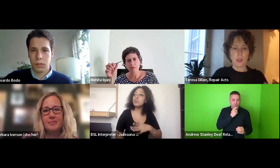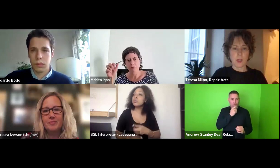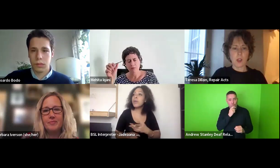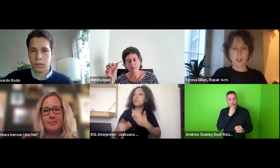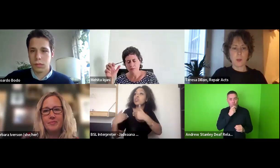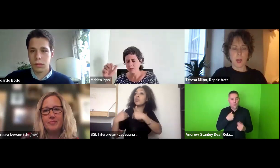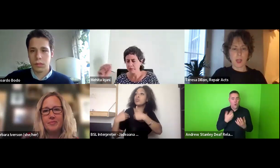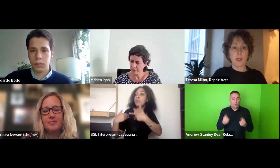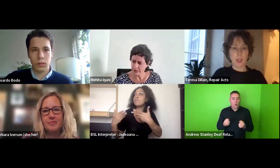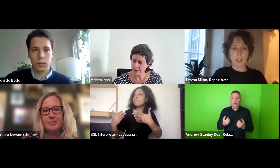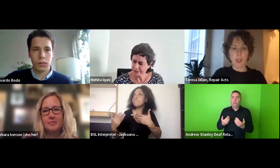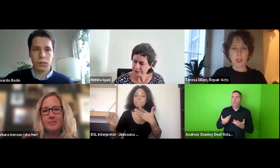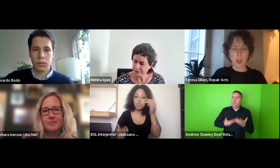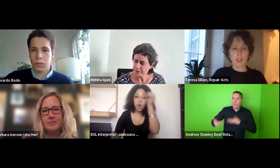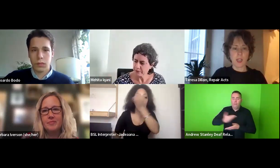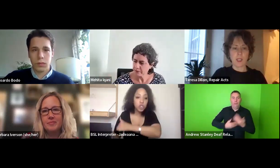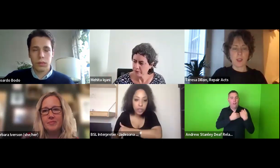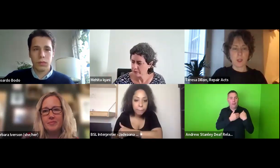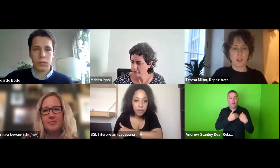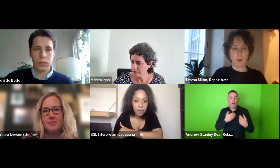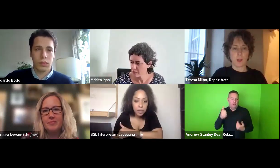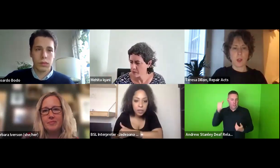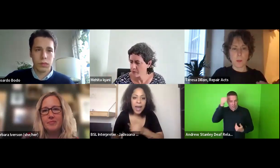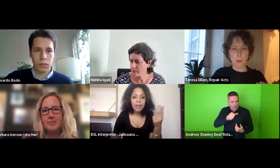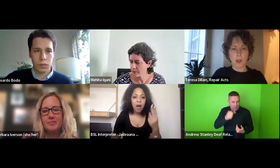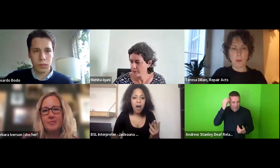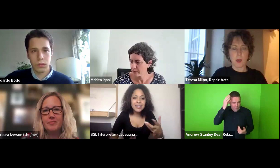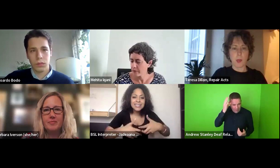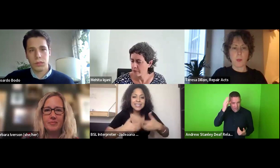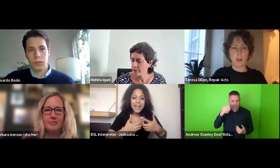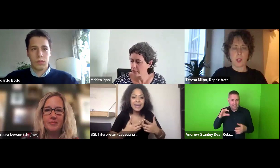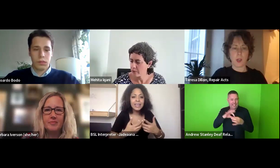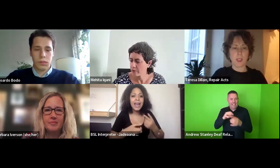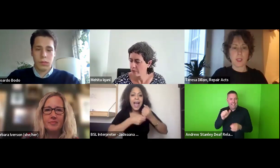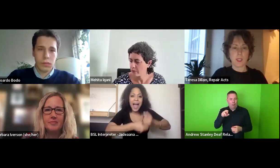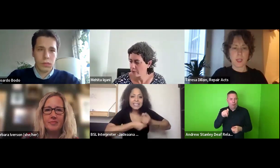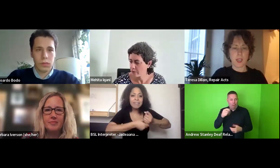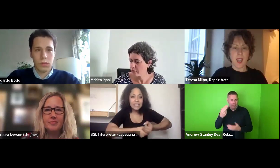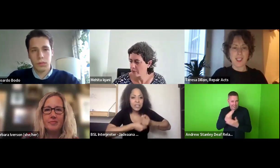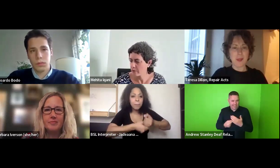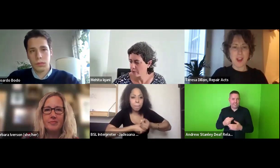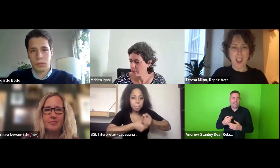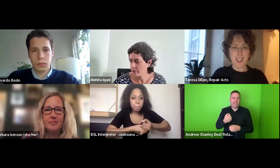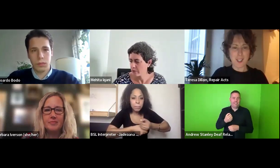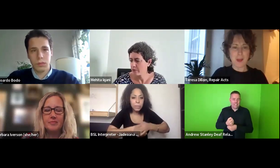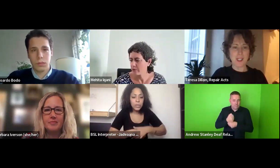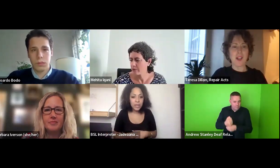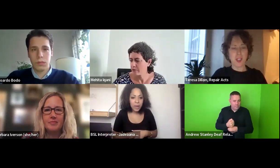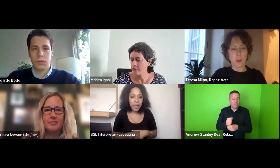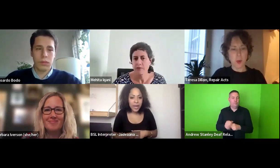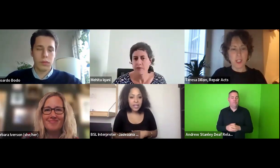know, scholarship that, and art tech activism. You know, there's many people that are like, let's say, a similar head